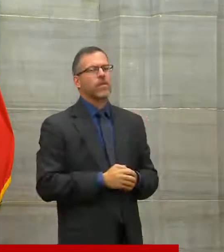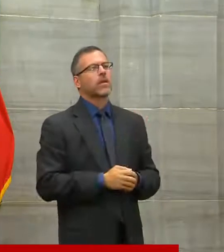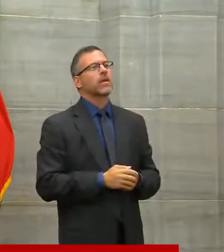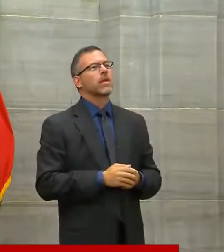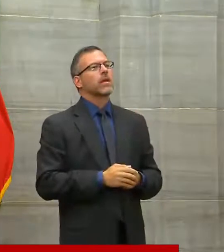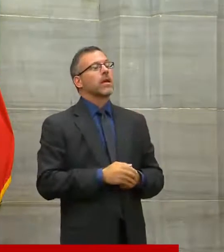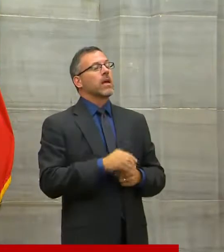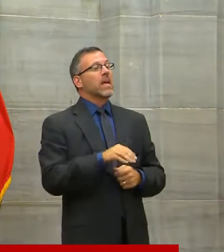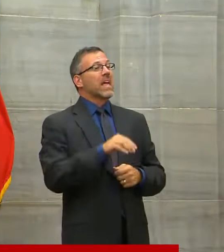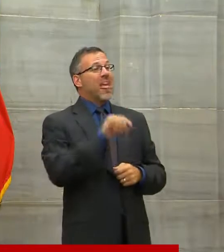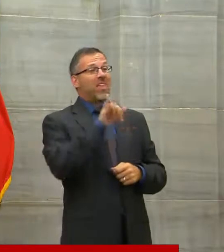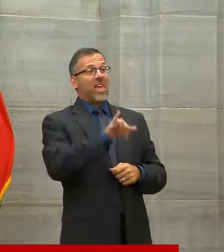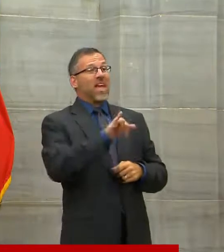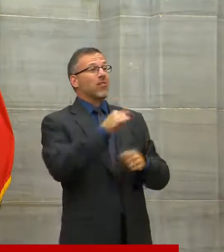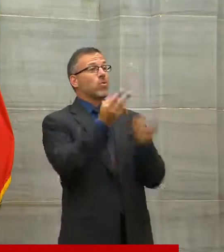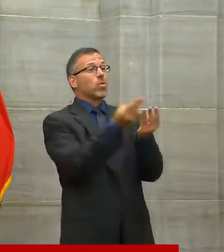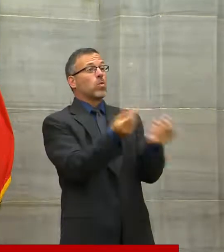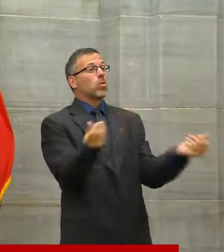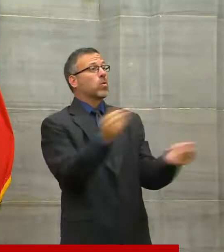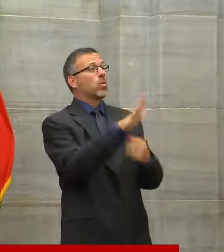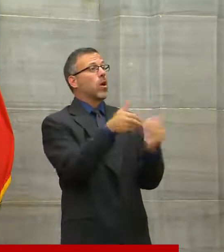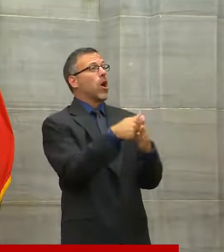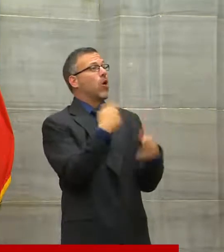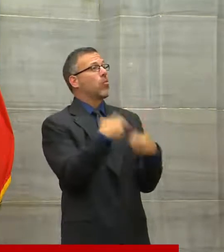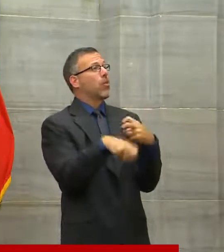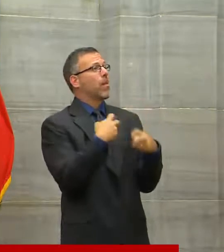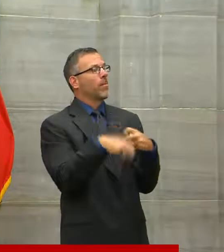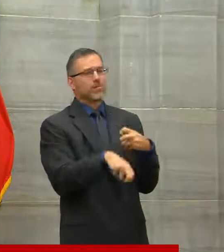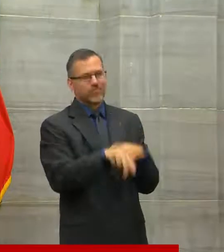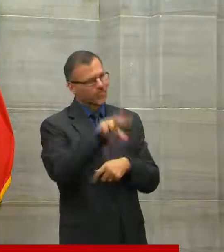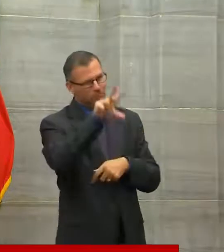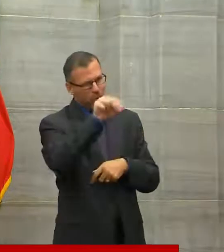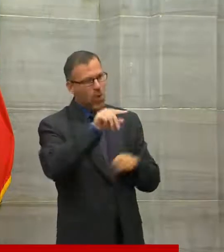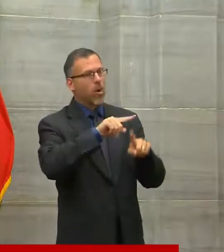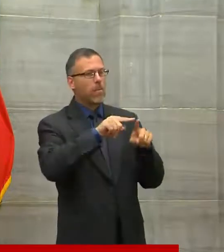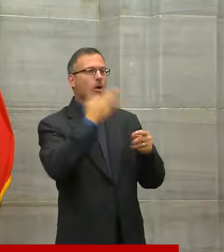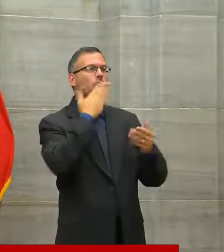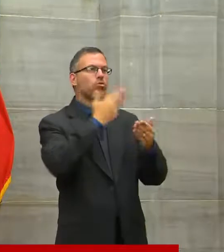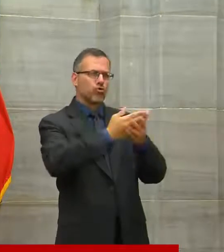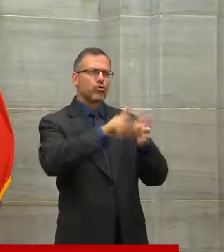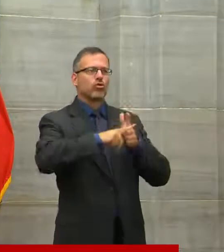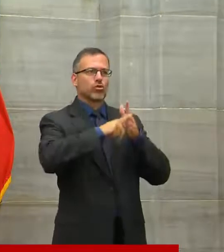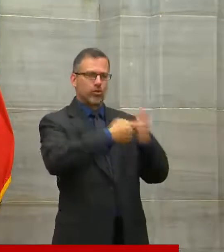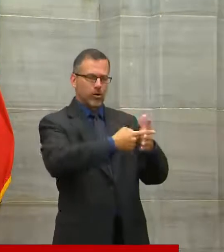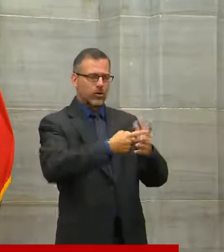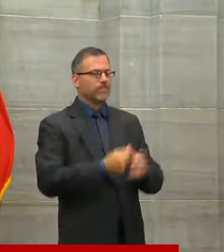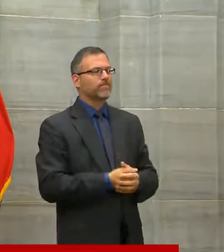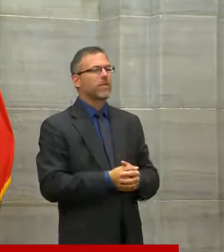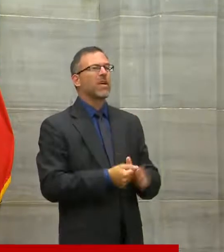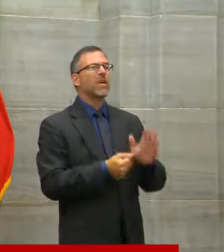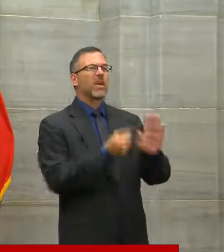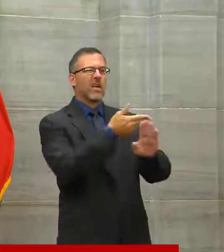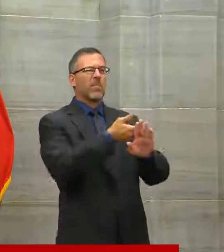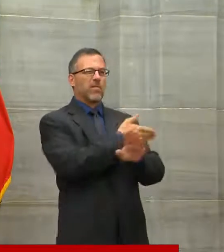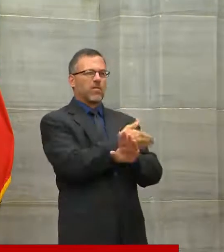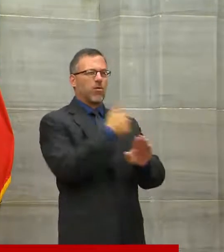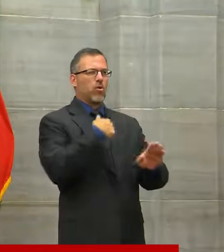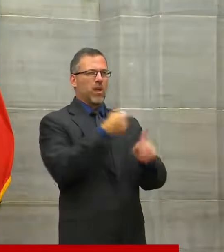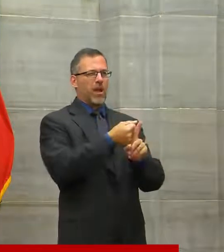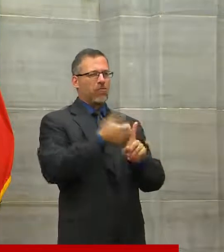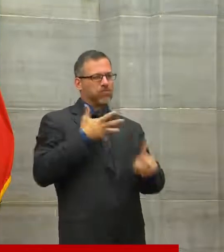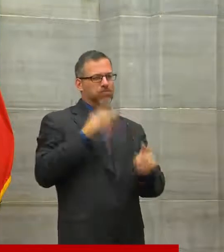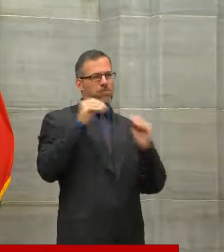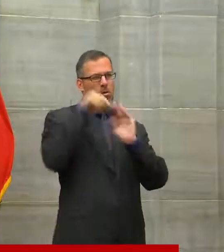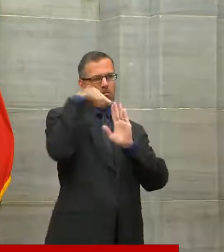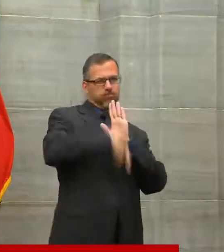be an enhanced approach to law enforcement across our state. But before we get into the details, there are several guests with us